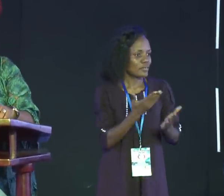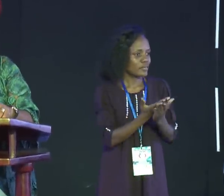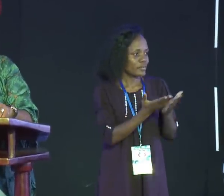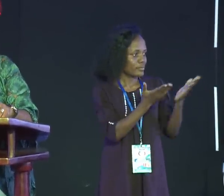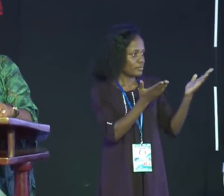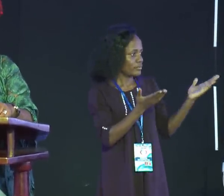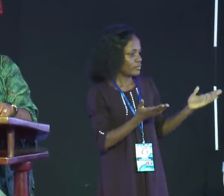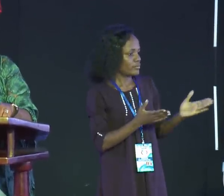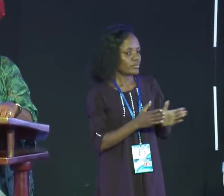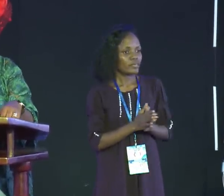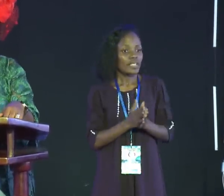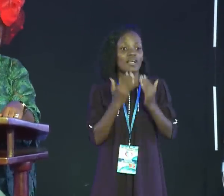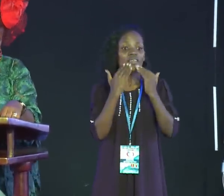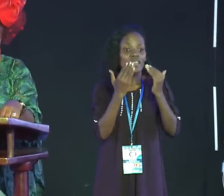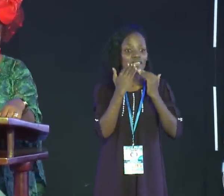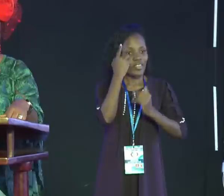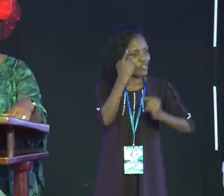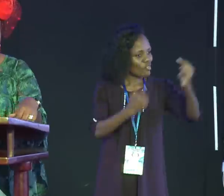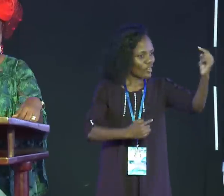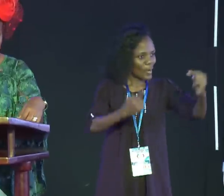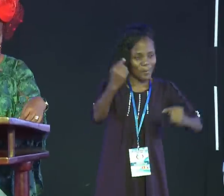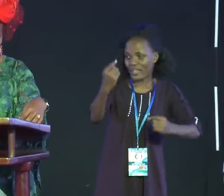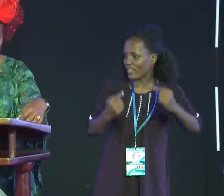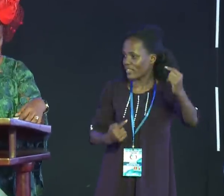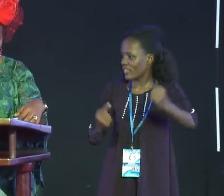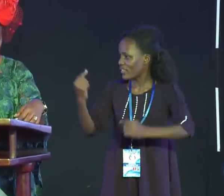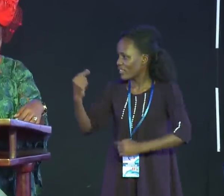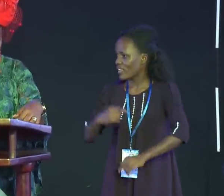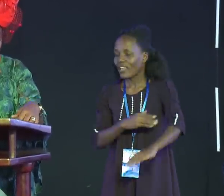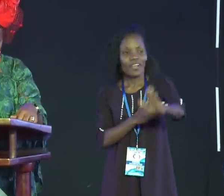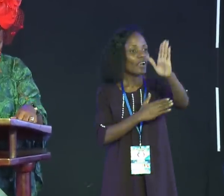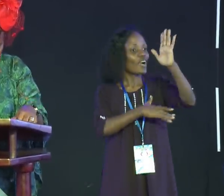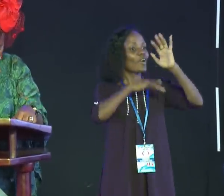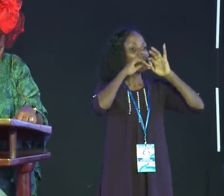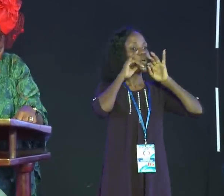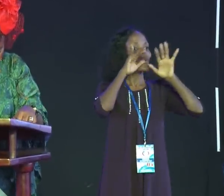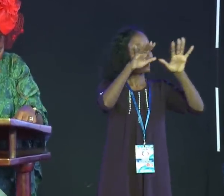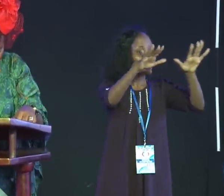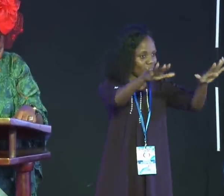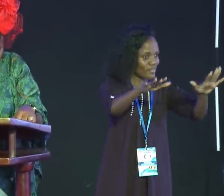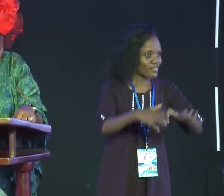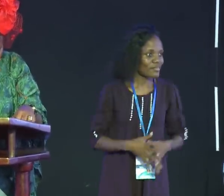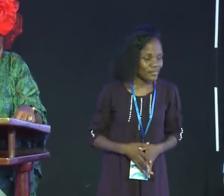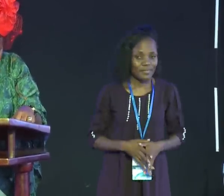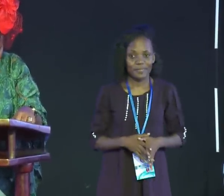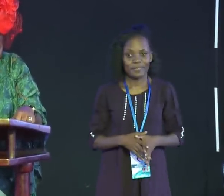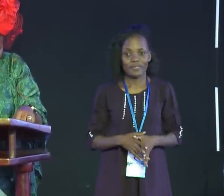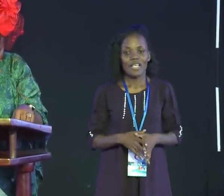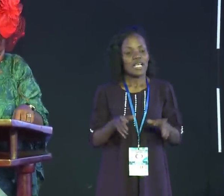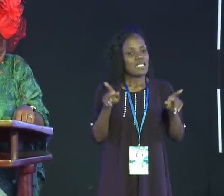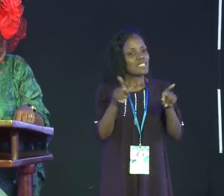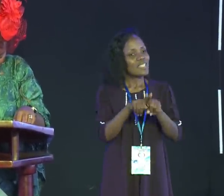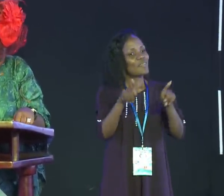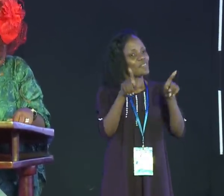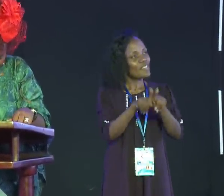warmly welcome. Thank you for coming. May the Lord bless you.